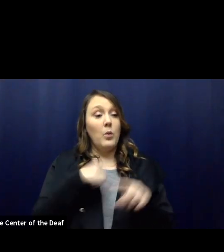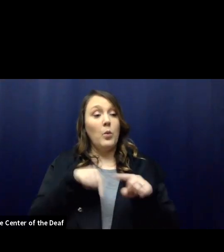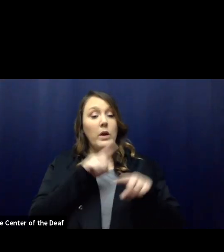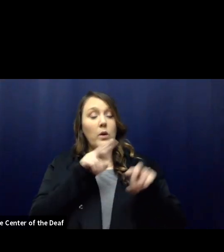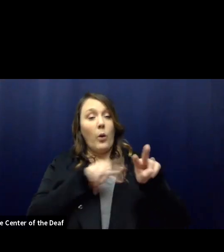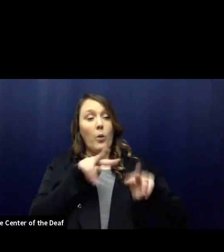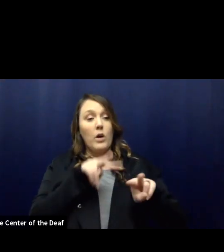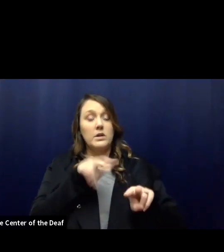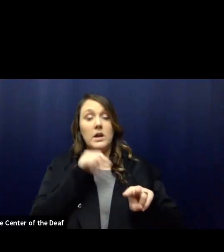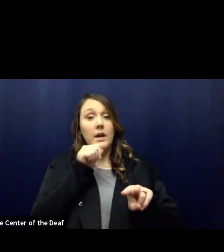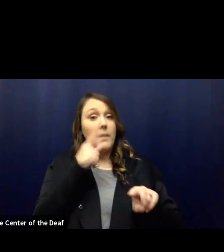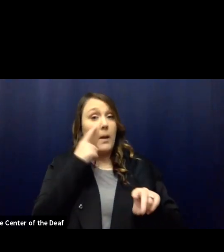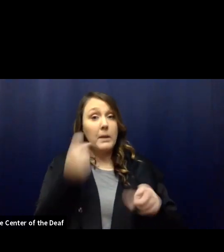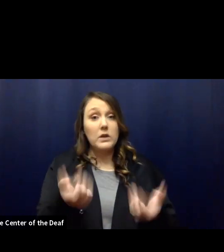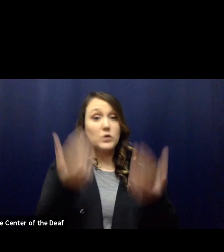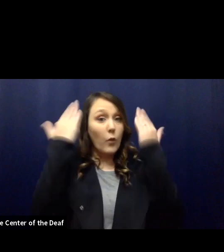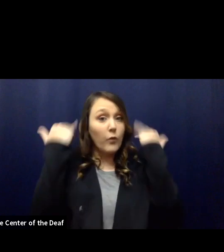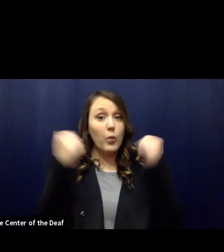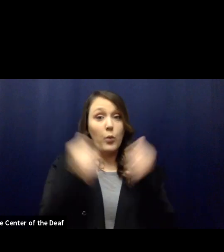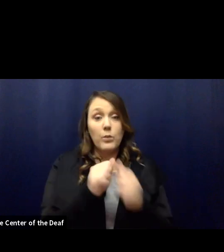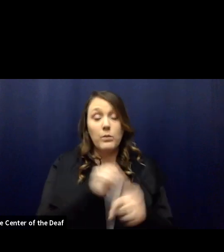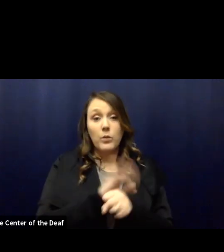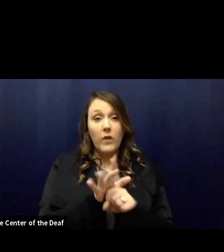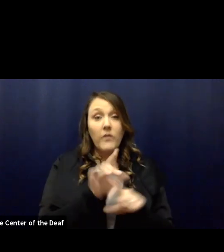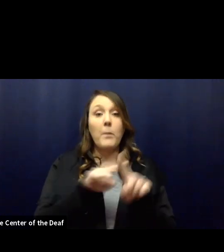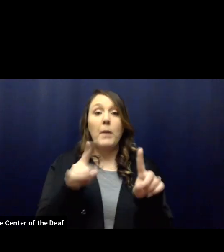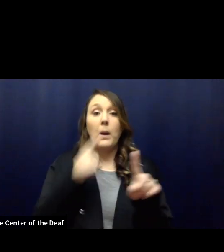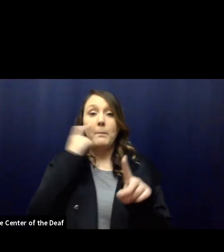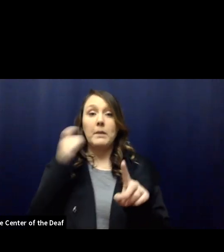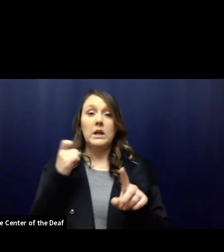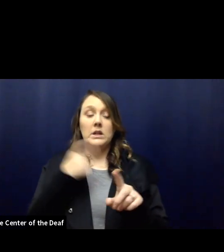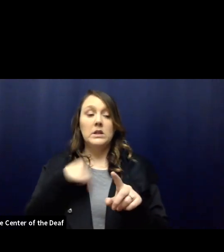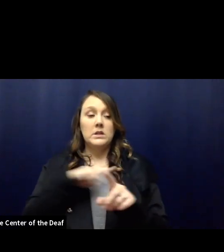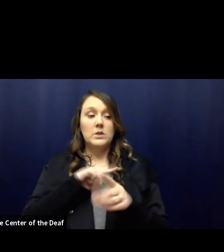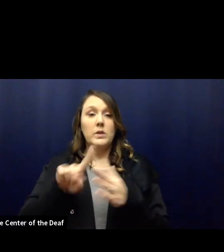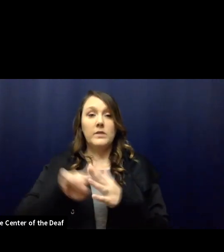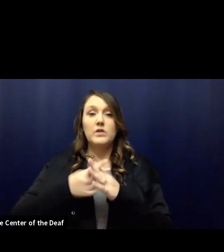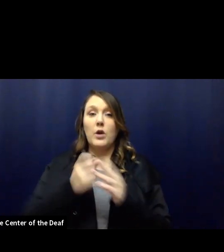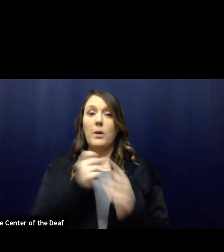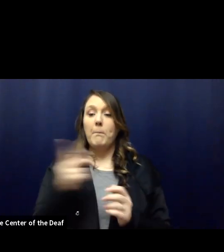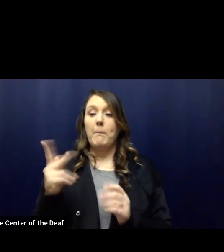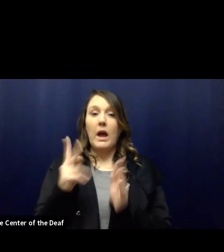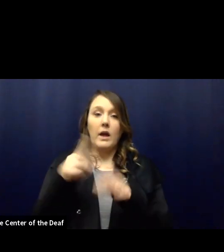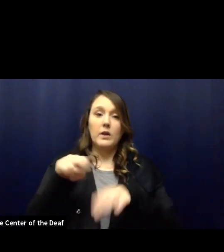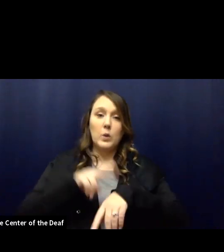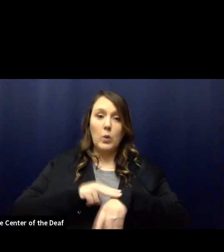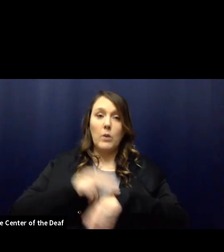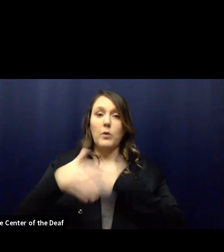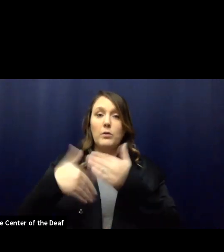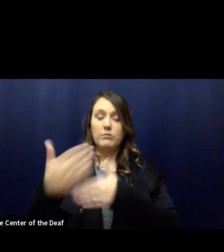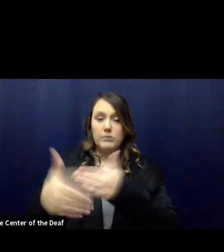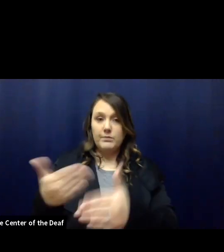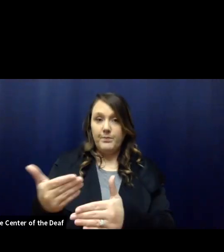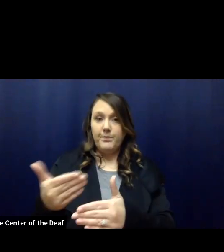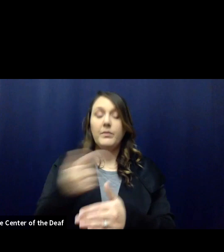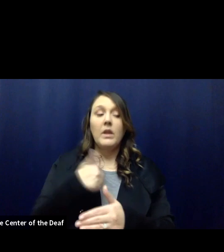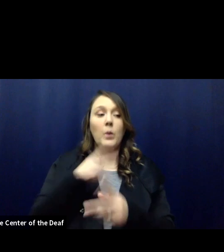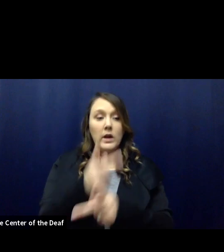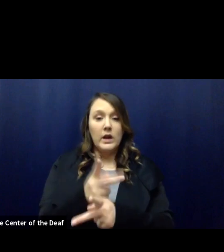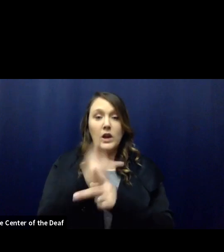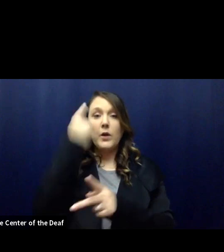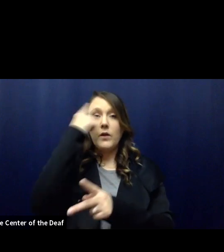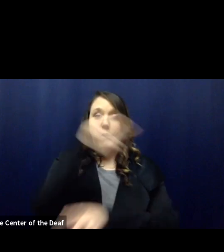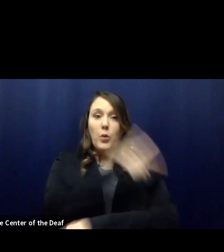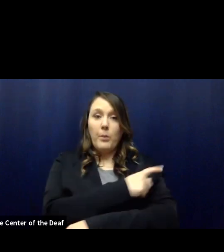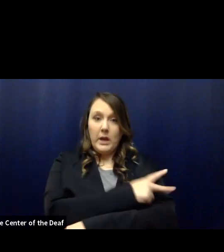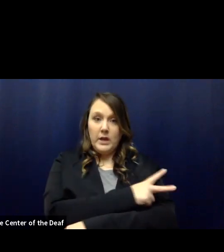we're overrun with COVID, but because we've resumed normal operations. We're caring for the patients in our community that need care